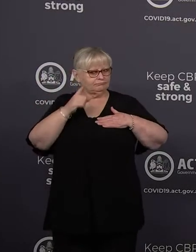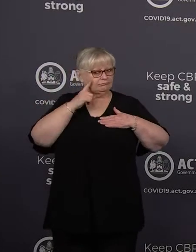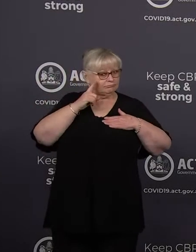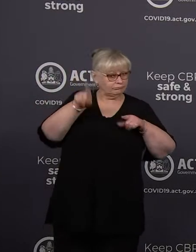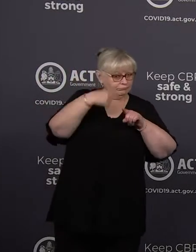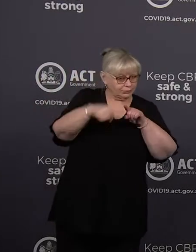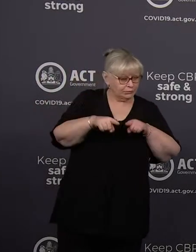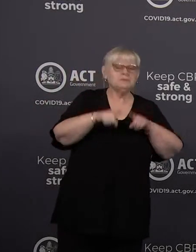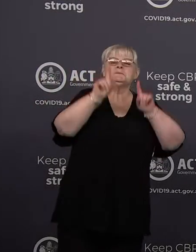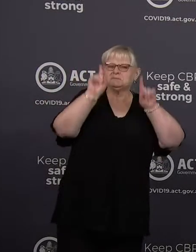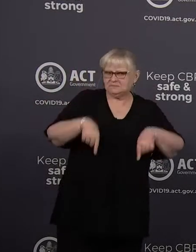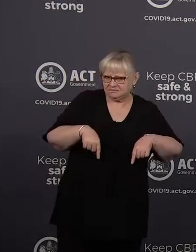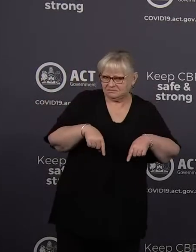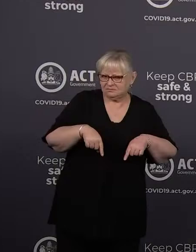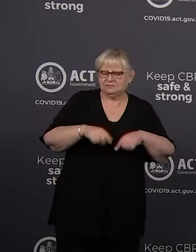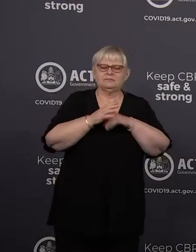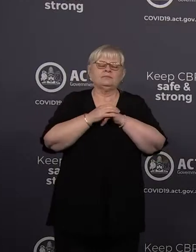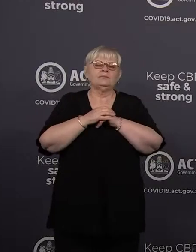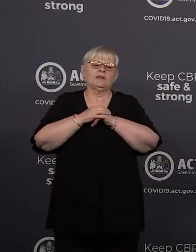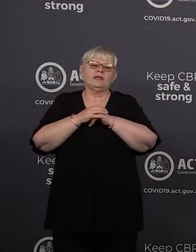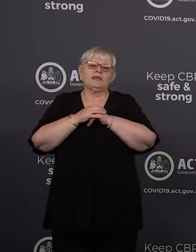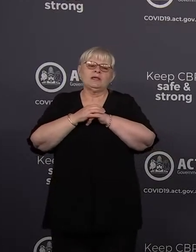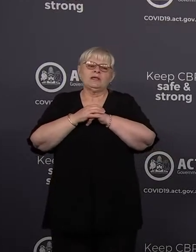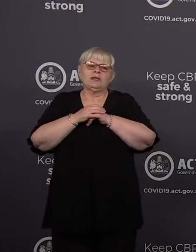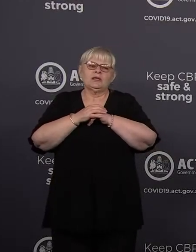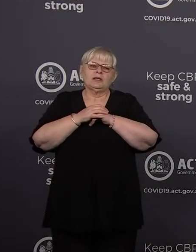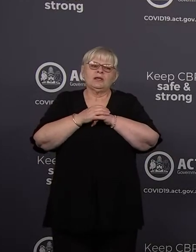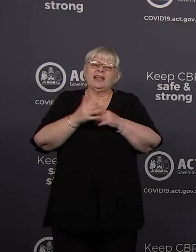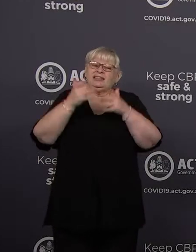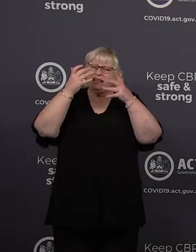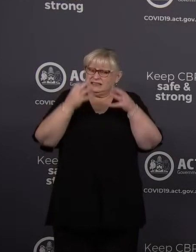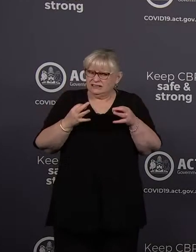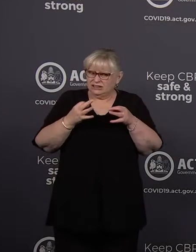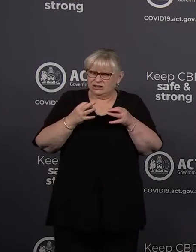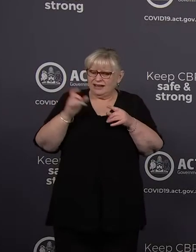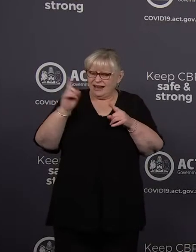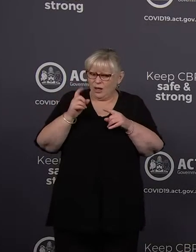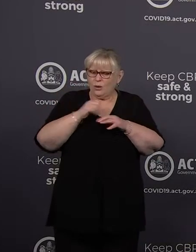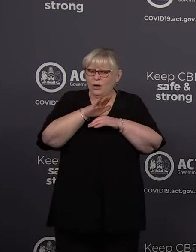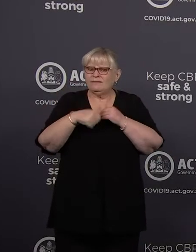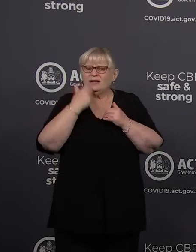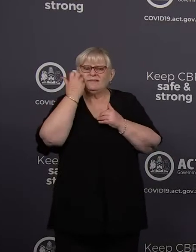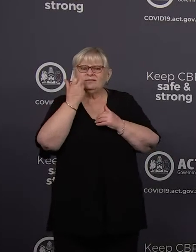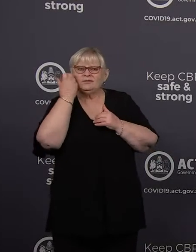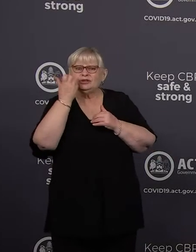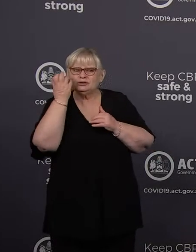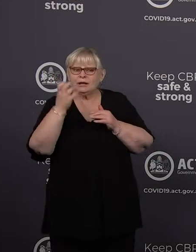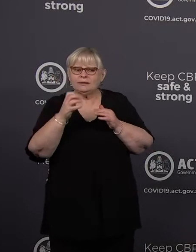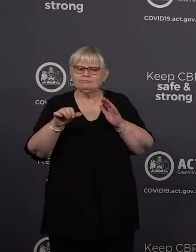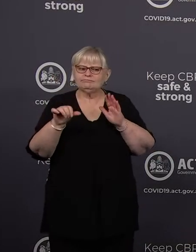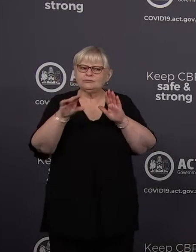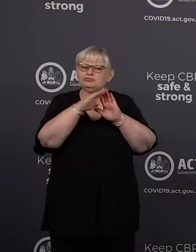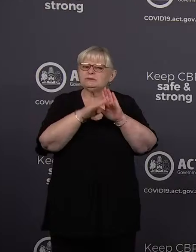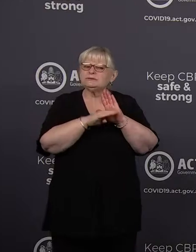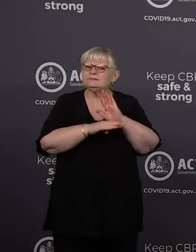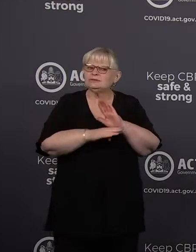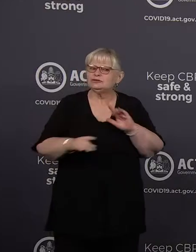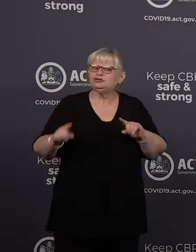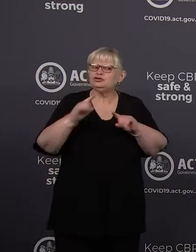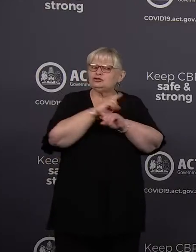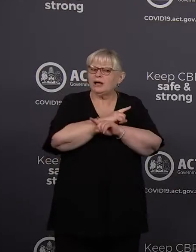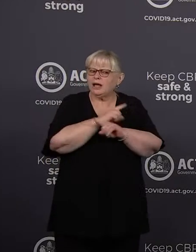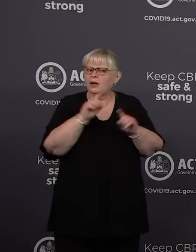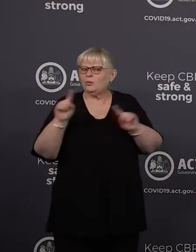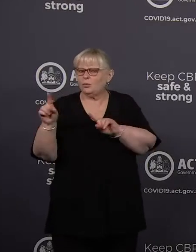Now, as I outlined yesterday, the decisions that we make about future public health restrictions need to be